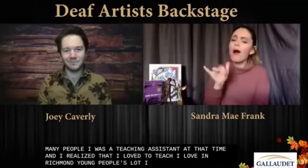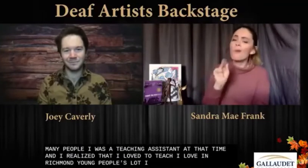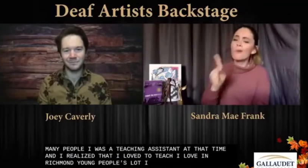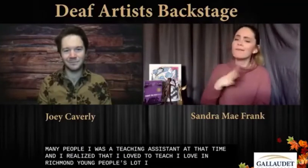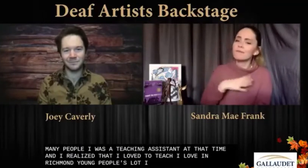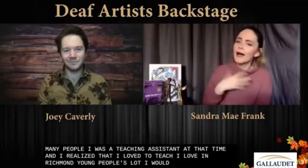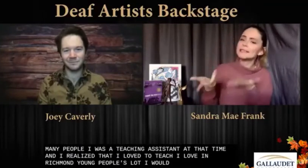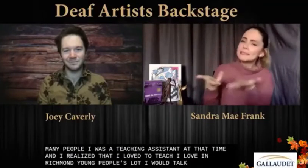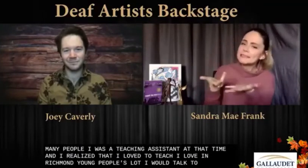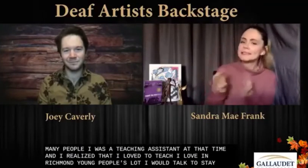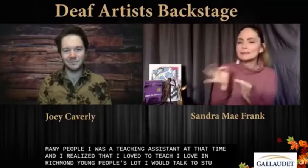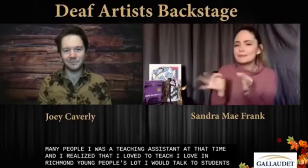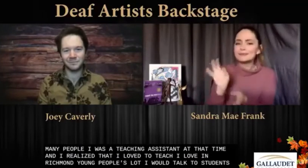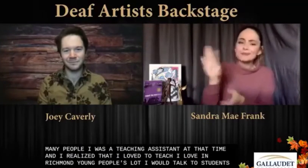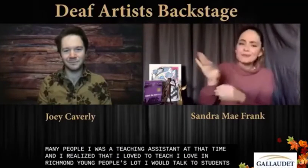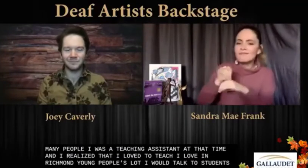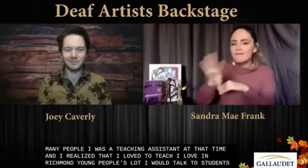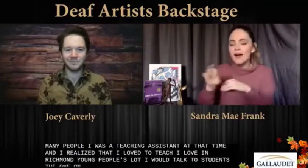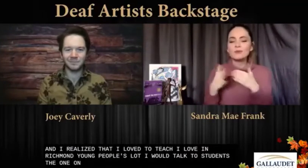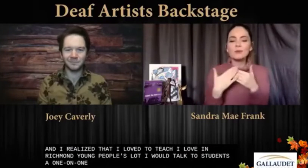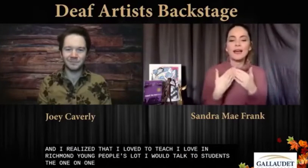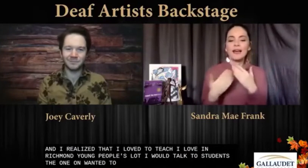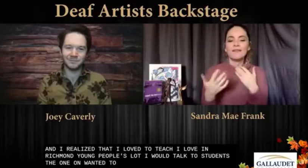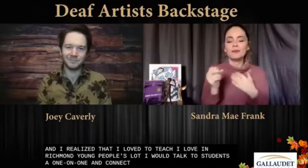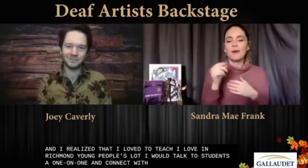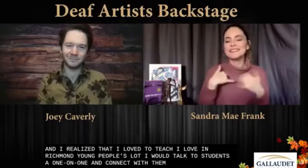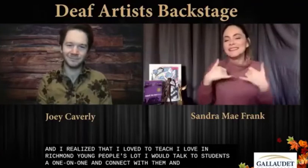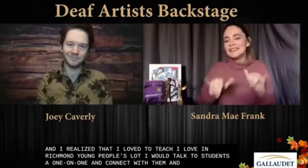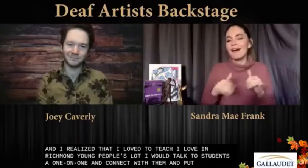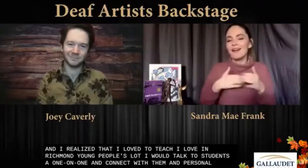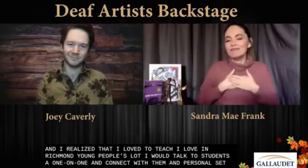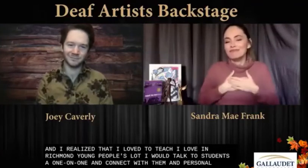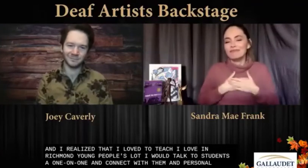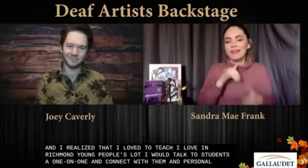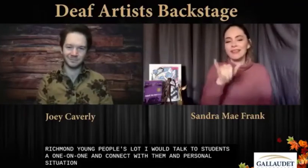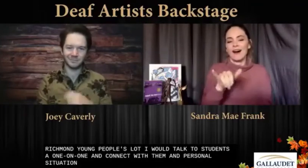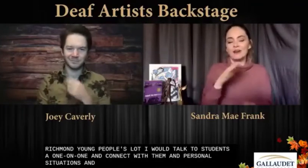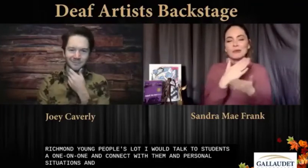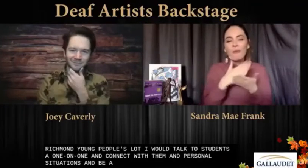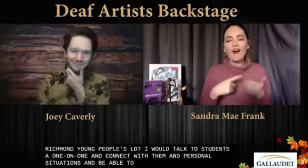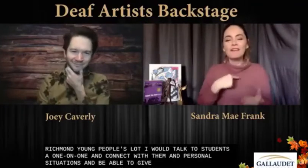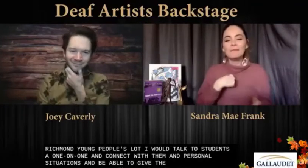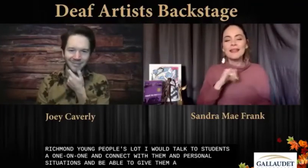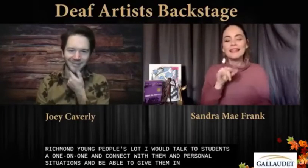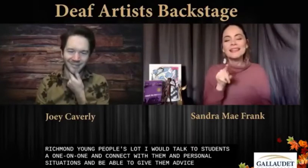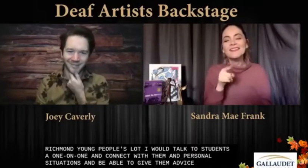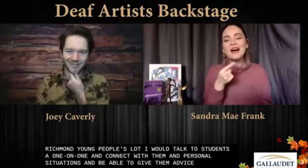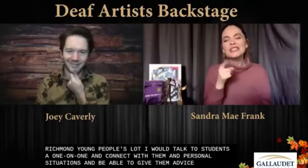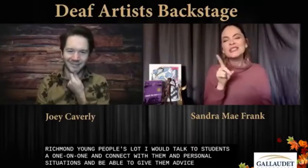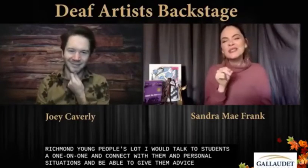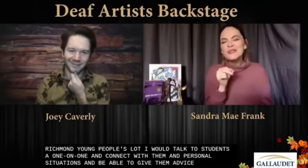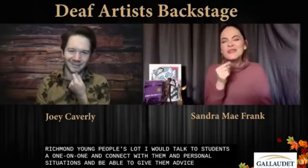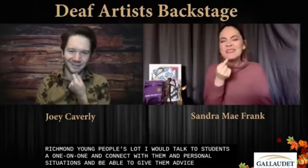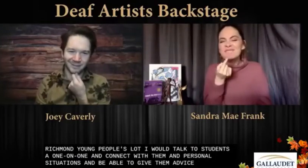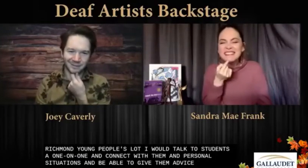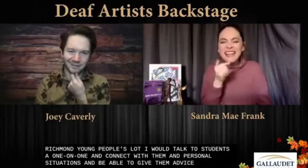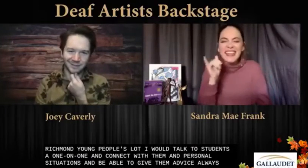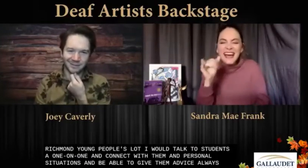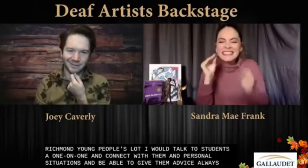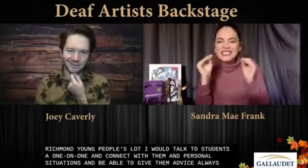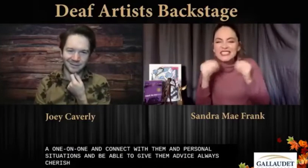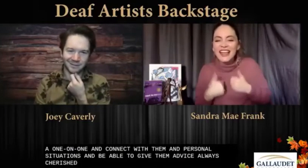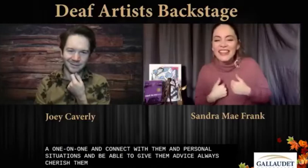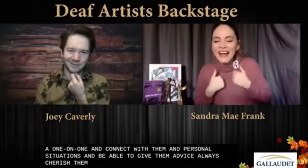would talk to students one-on-one and connect with them in personal situations and be able to give them advice I'll always